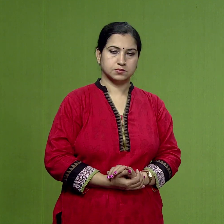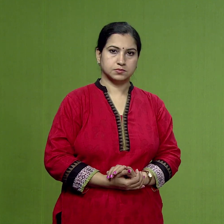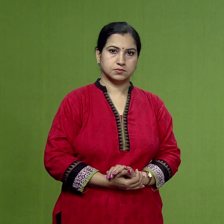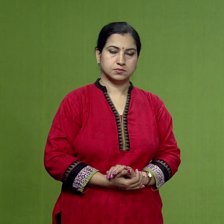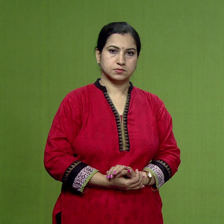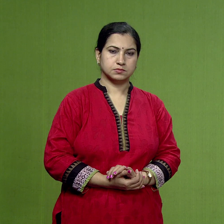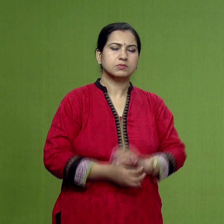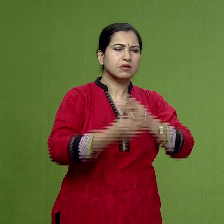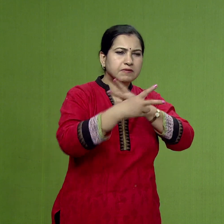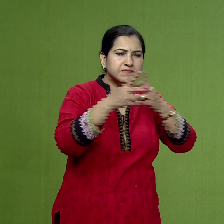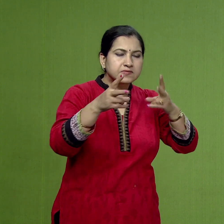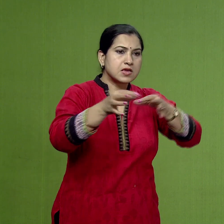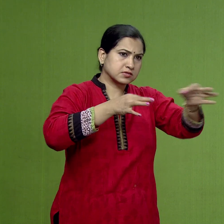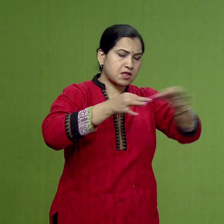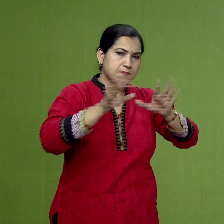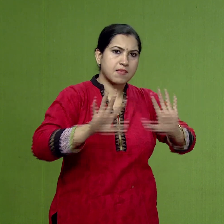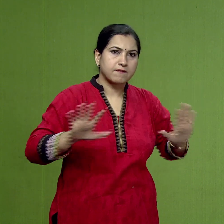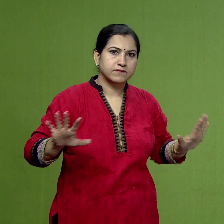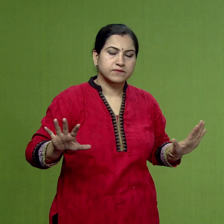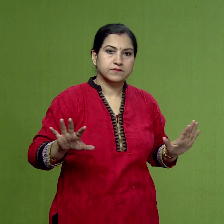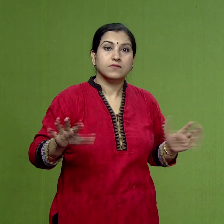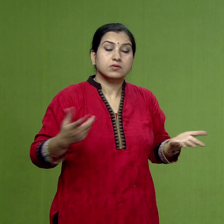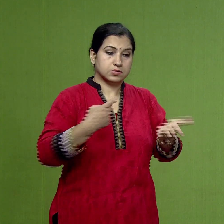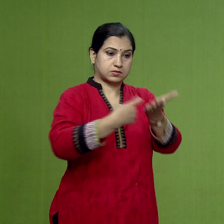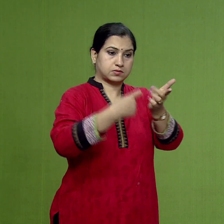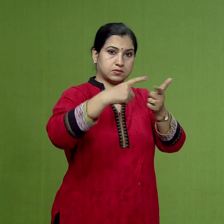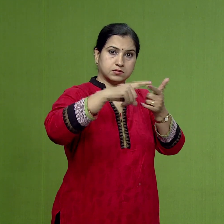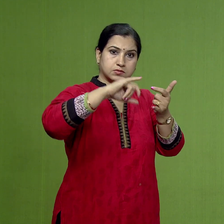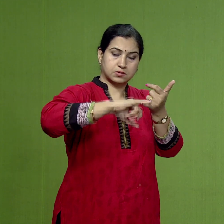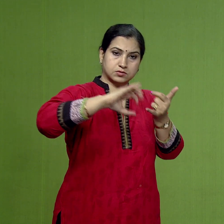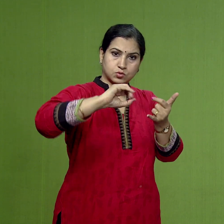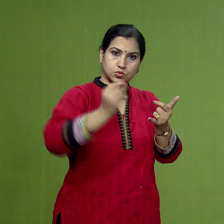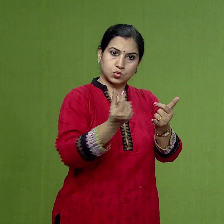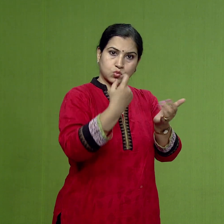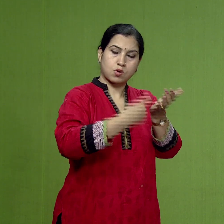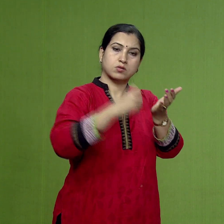Various examples of resources are wind, sun,